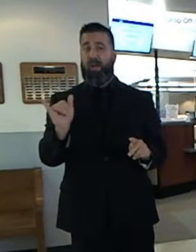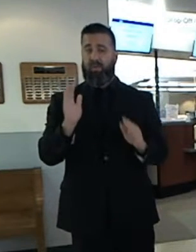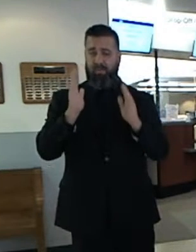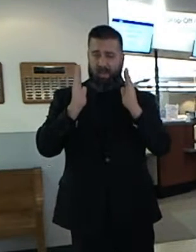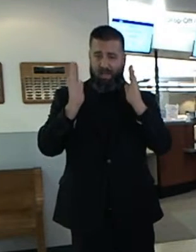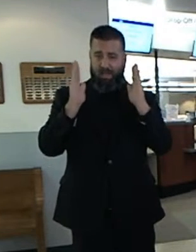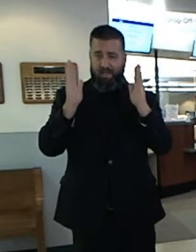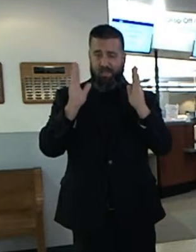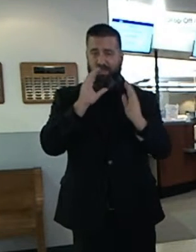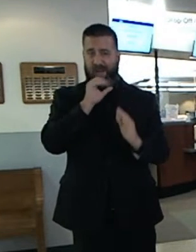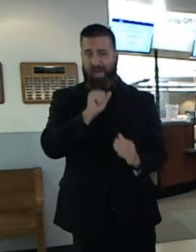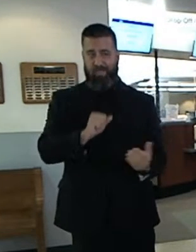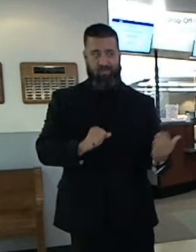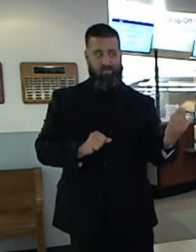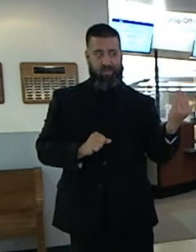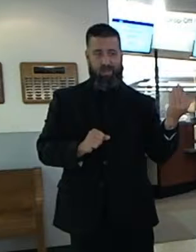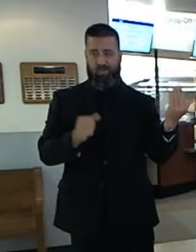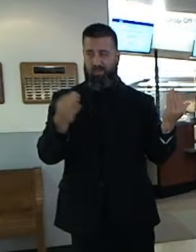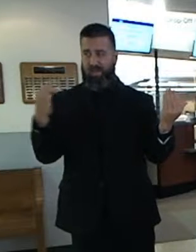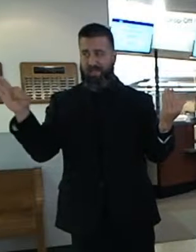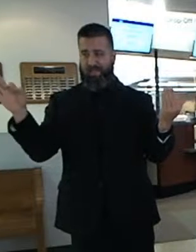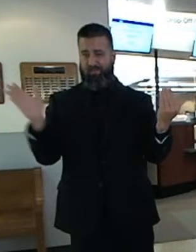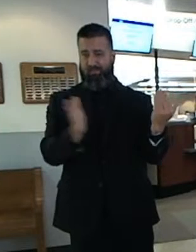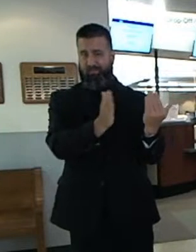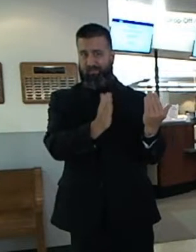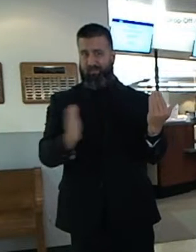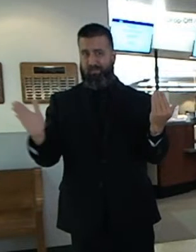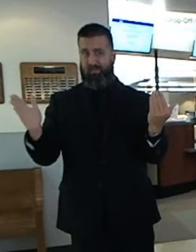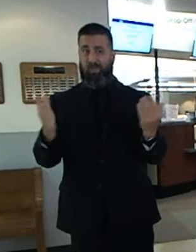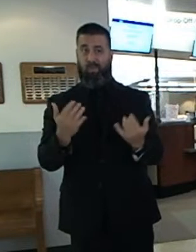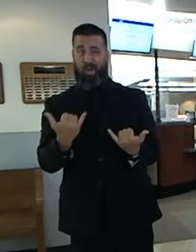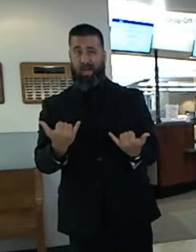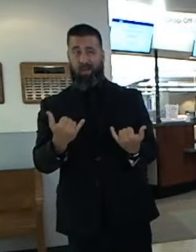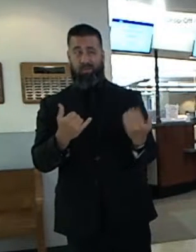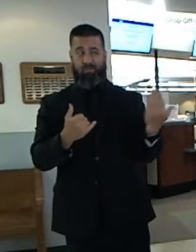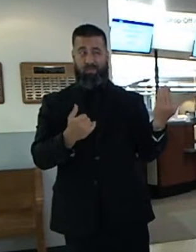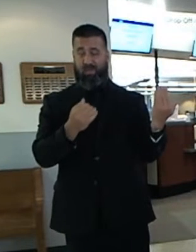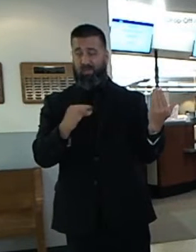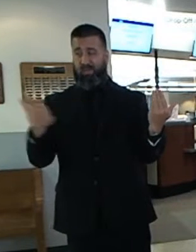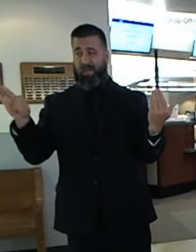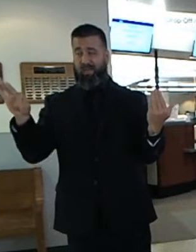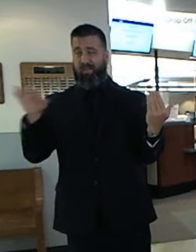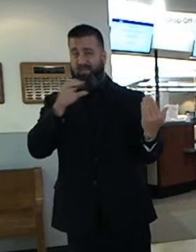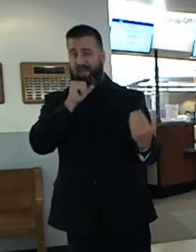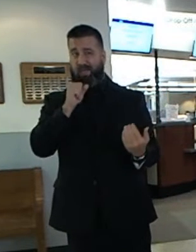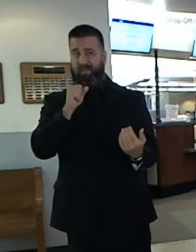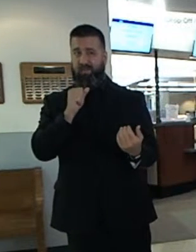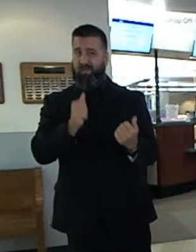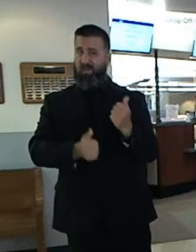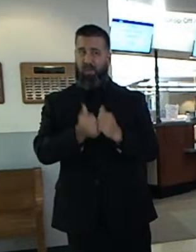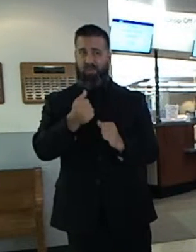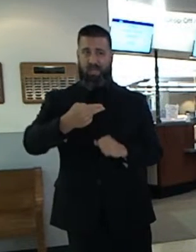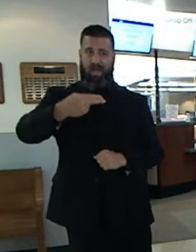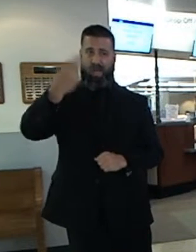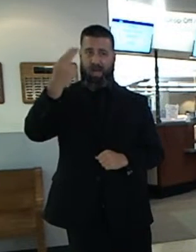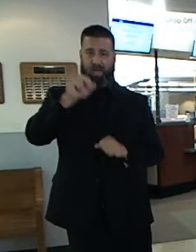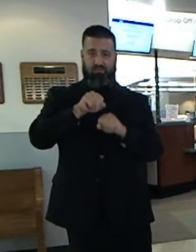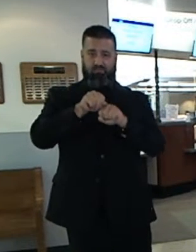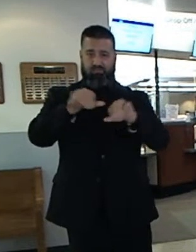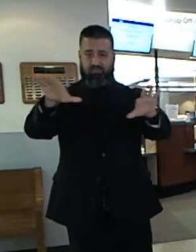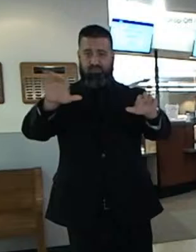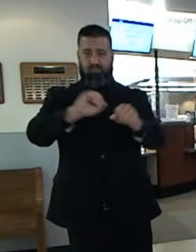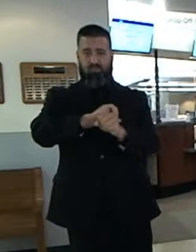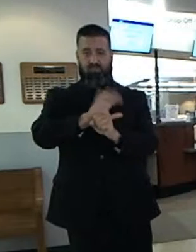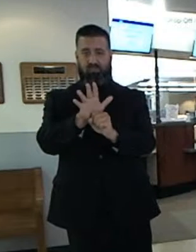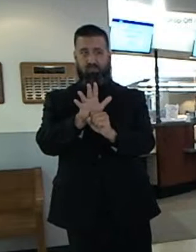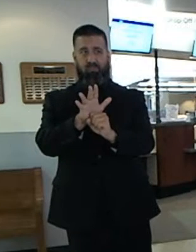that 15 to 19-year-old group, which at this point has the highest rate of transmission of COVID-19. You're pleased